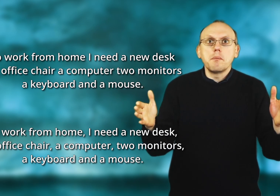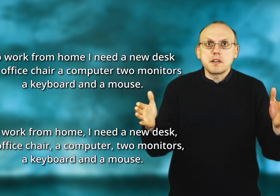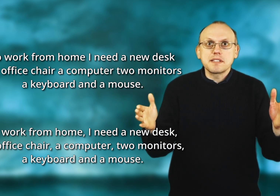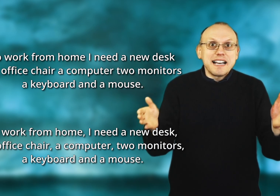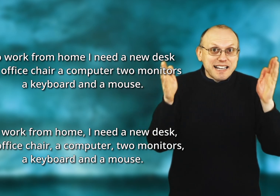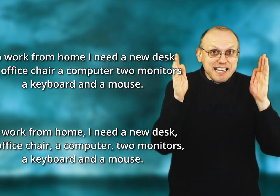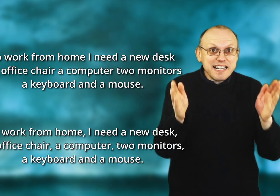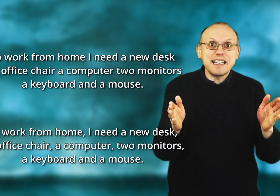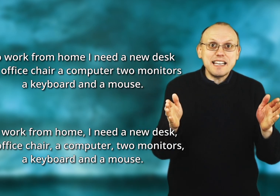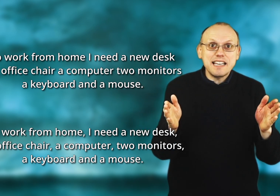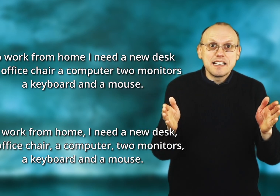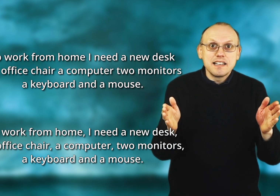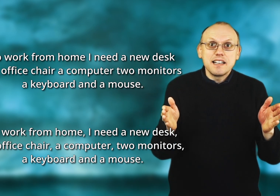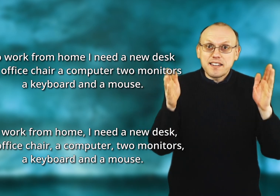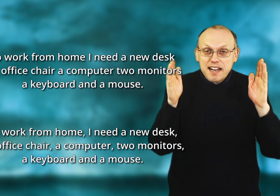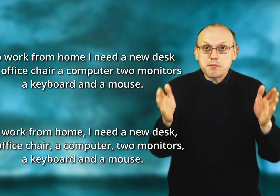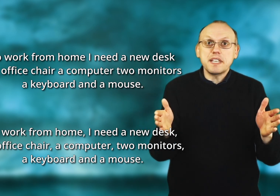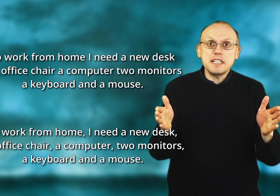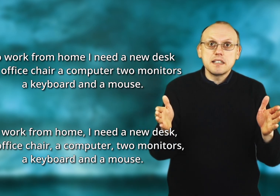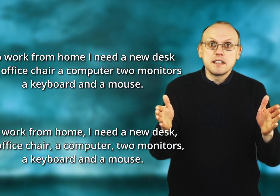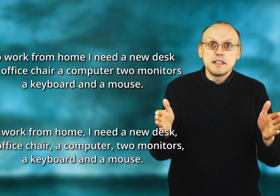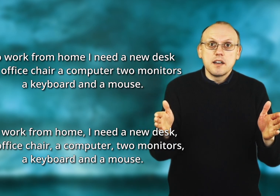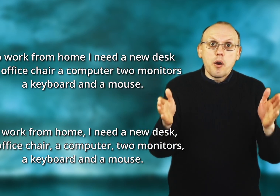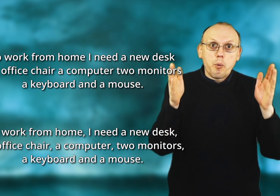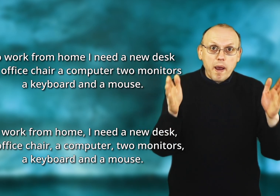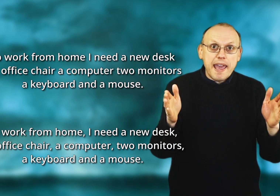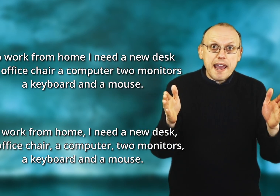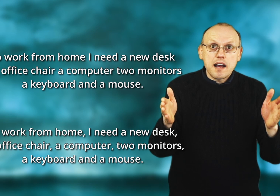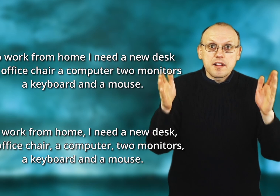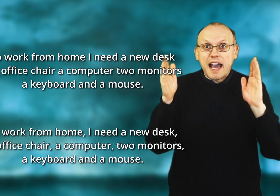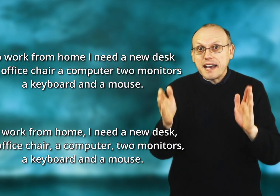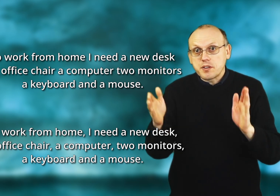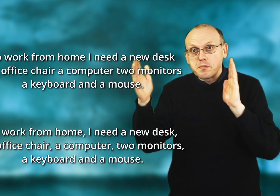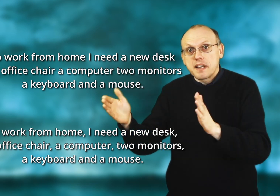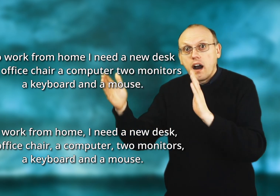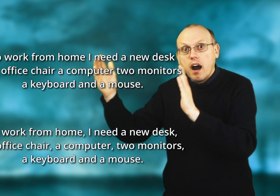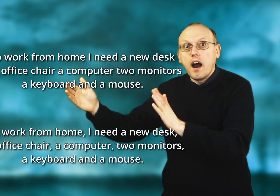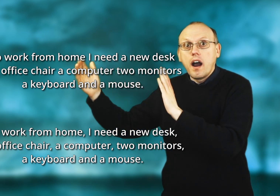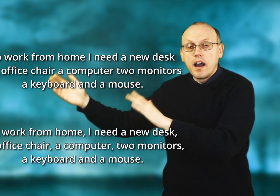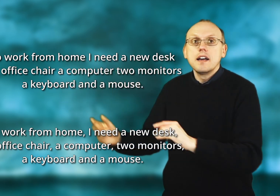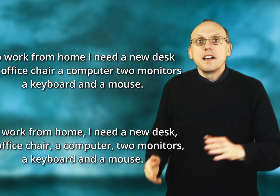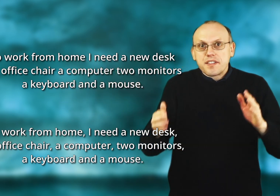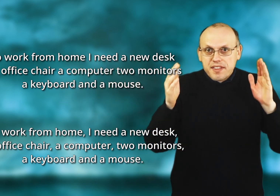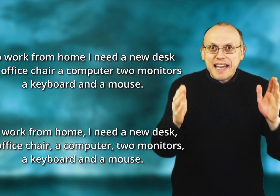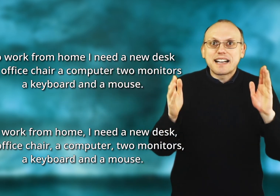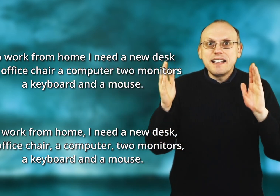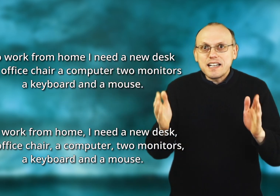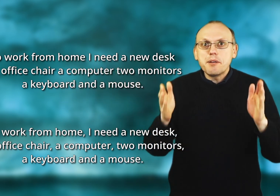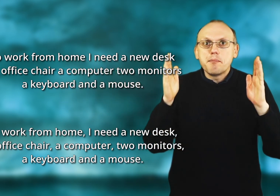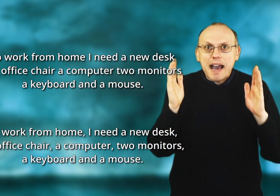commas clearly tell me where the items are. They clearly mark